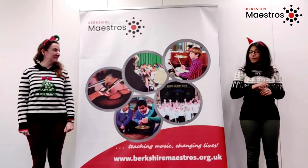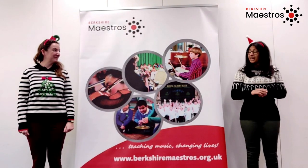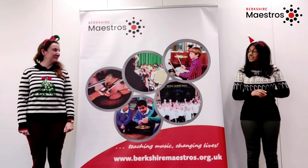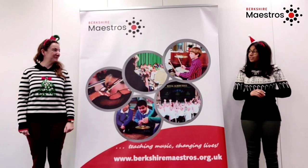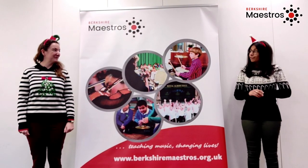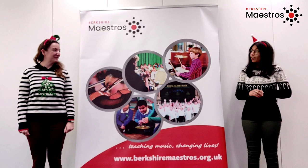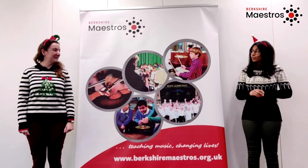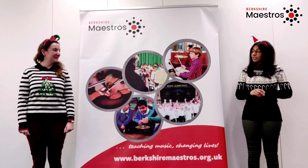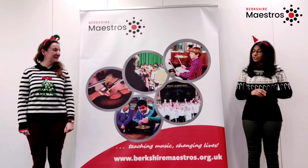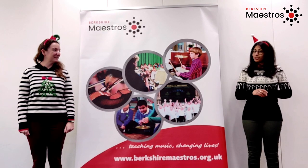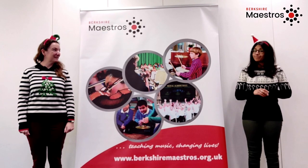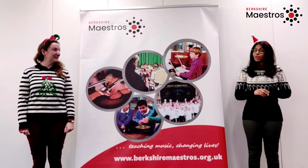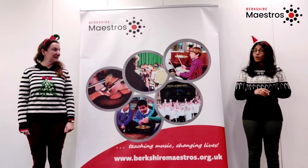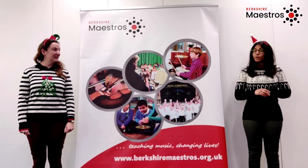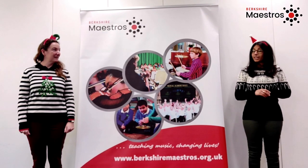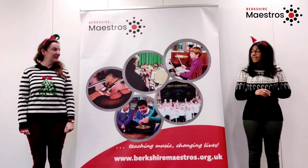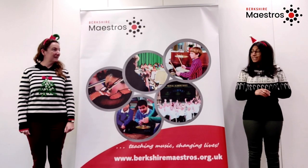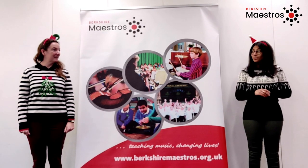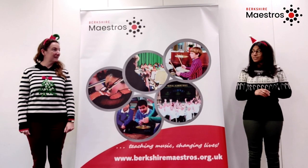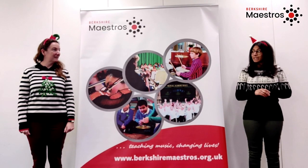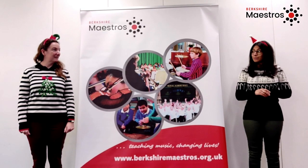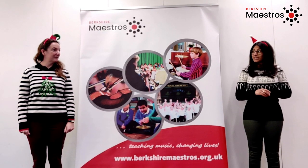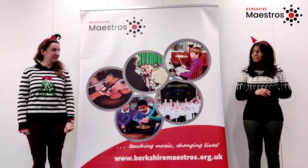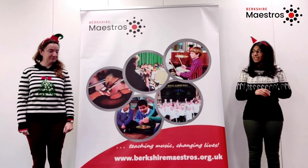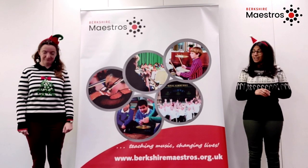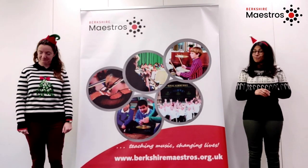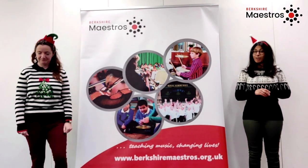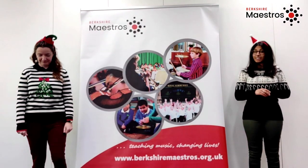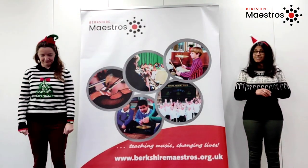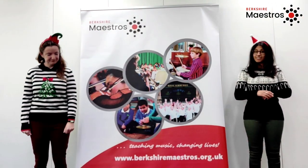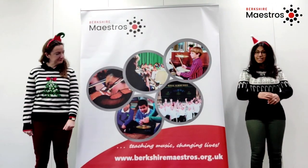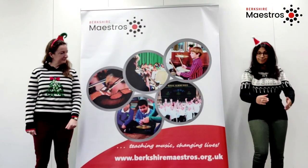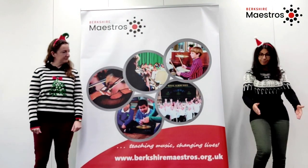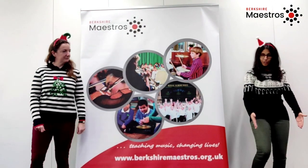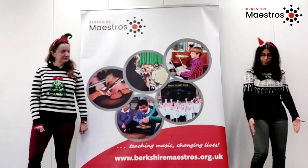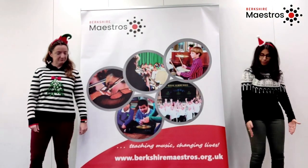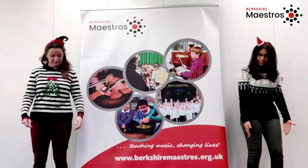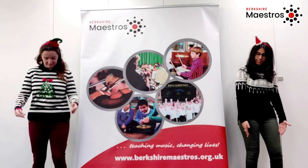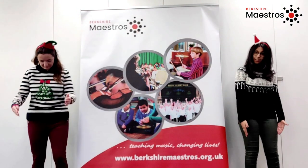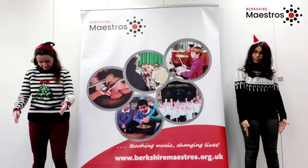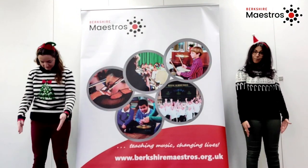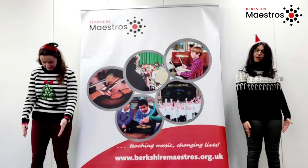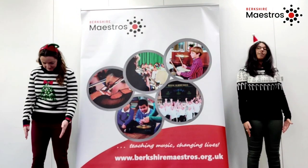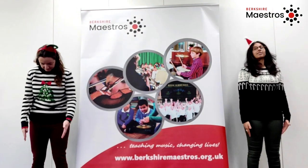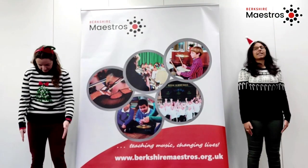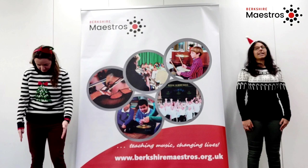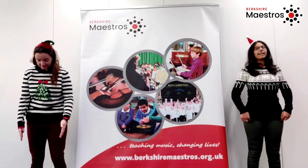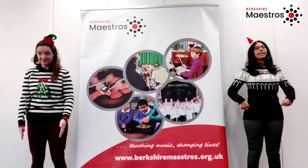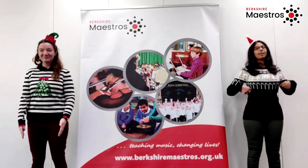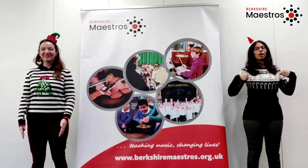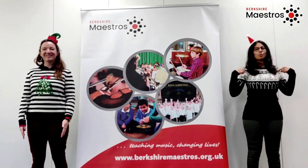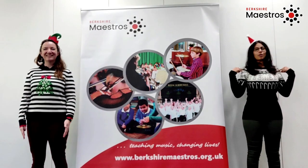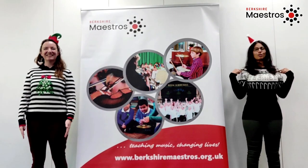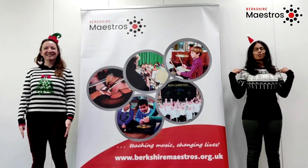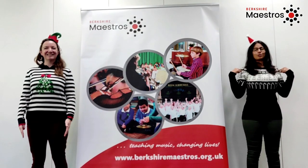Absolutely. So, as it's our final session, we're going to get into our singing position again, ready to sing. So, feet slightly apart, in line with our